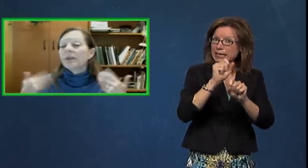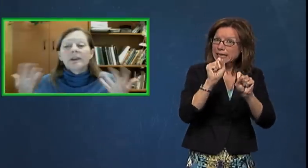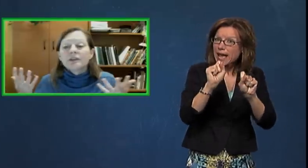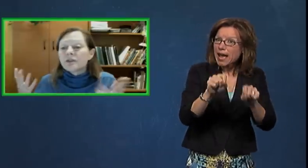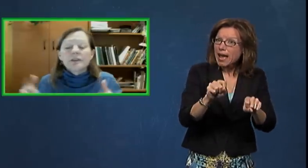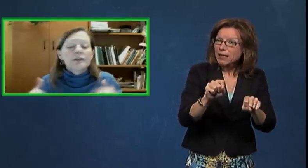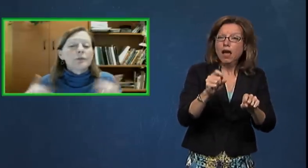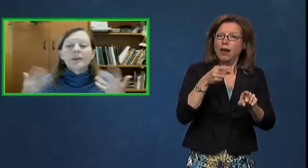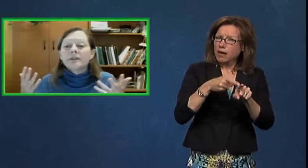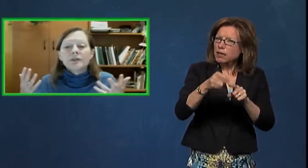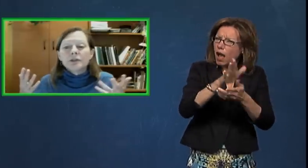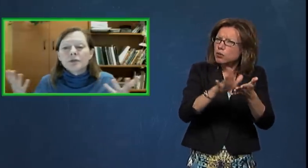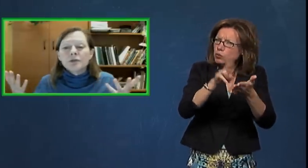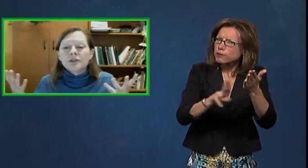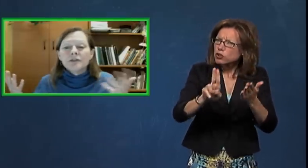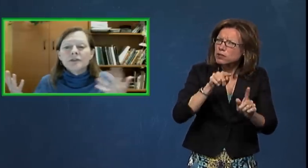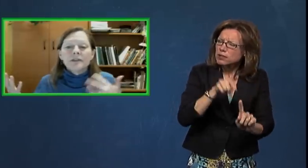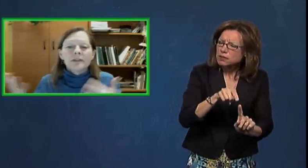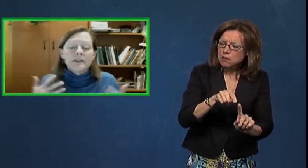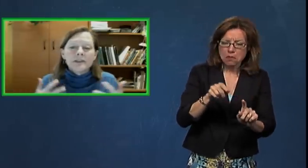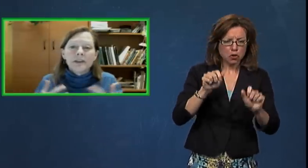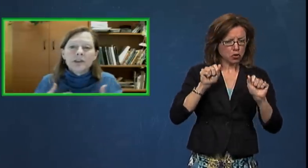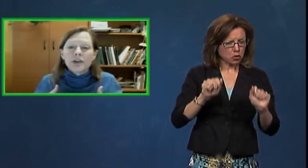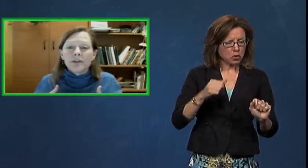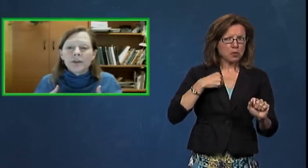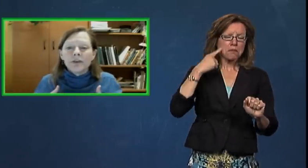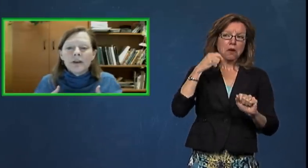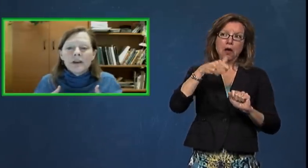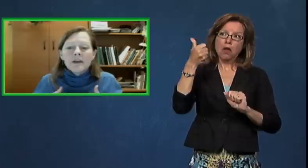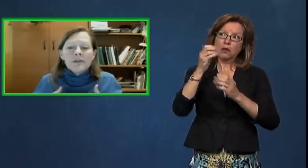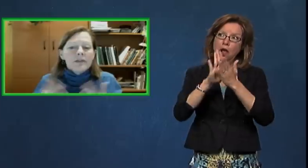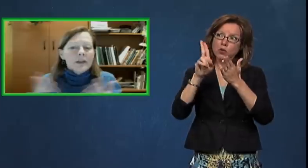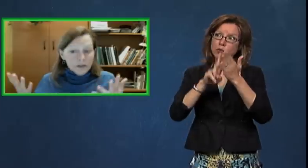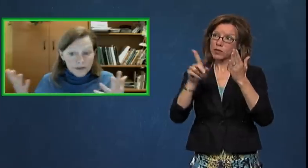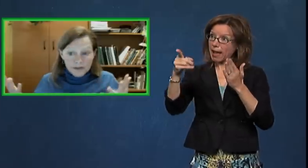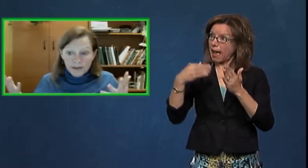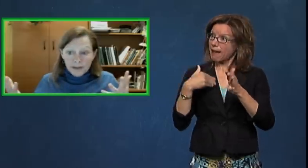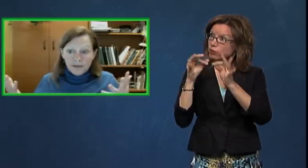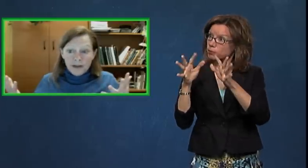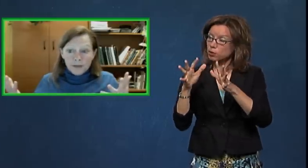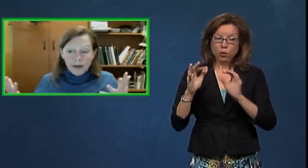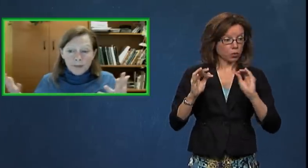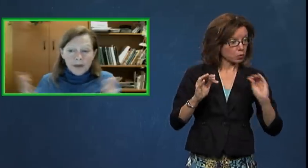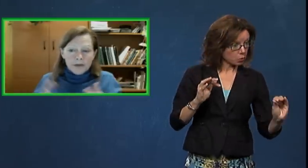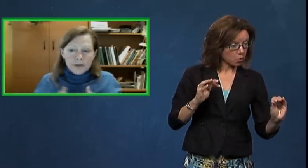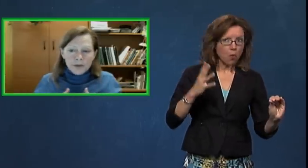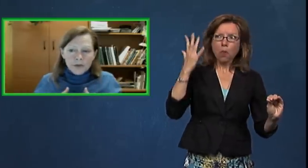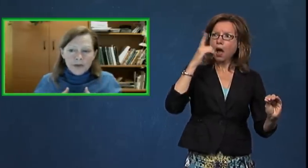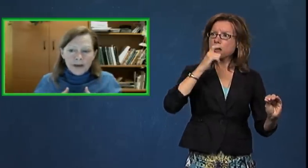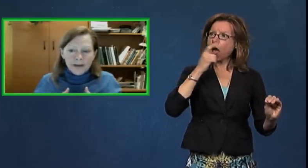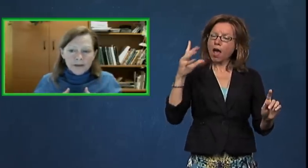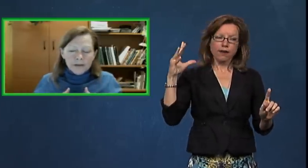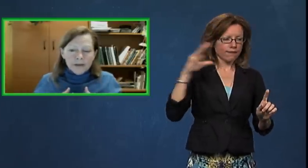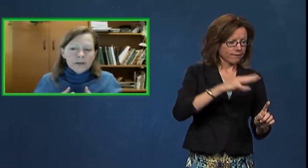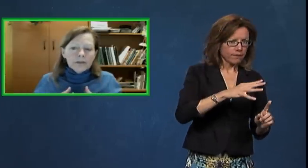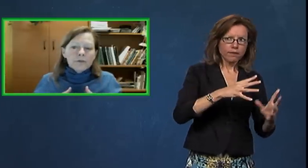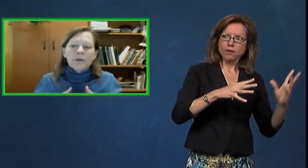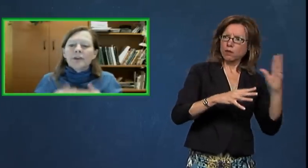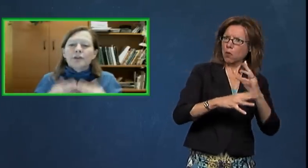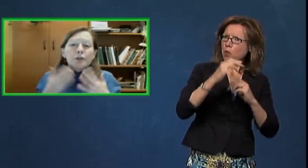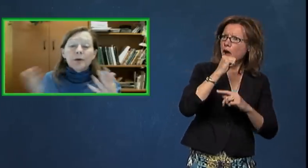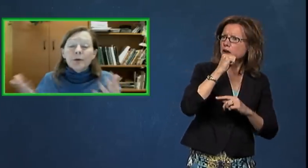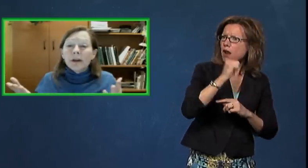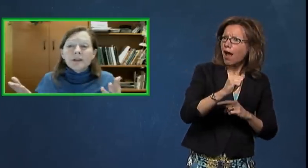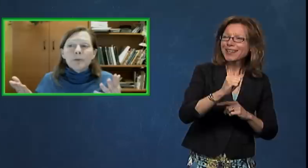with agencies, with institutions assisting each other that looks like a flight map, so that when